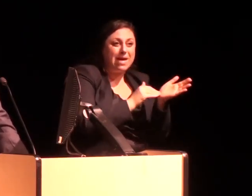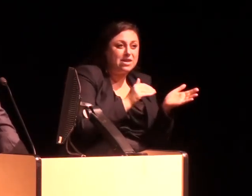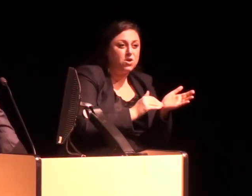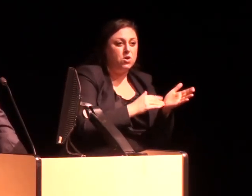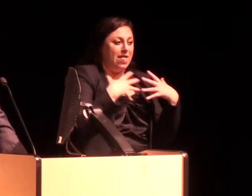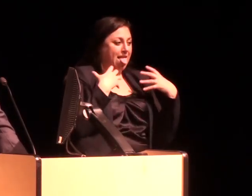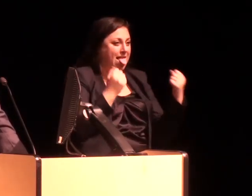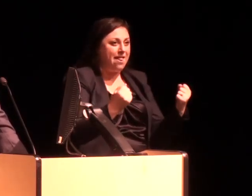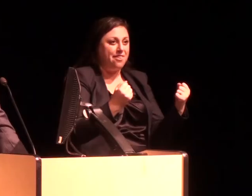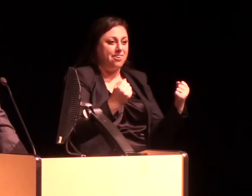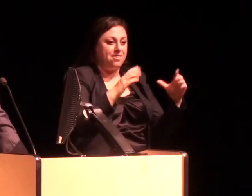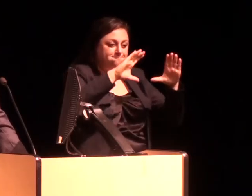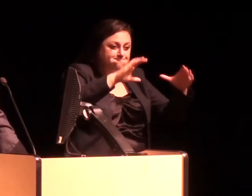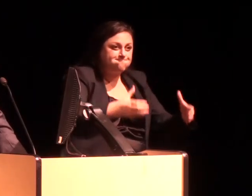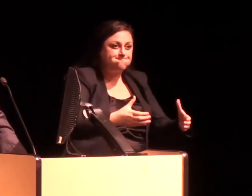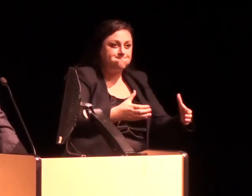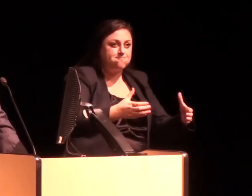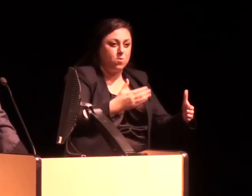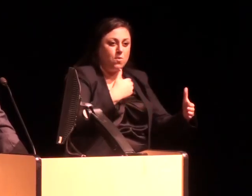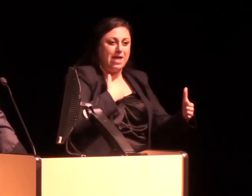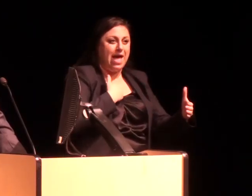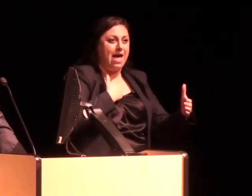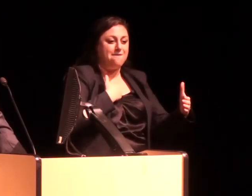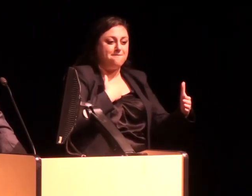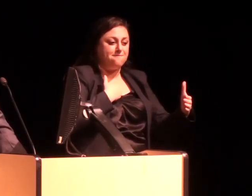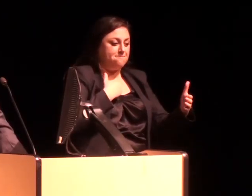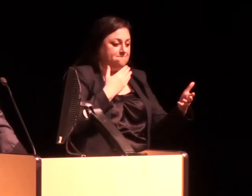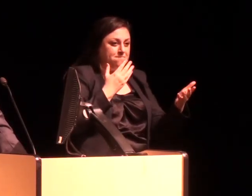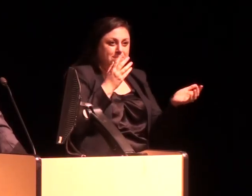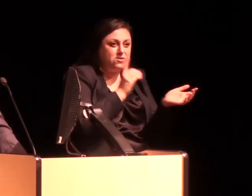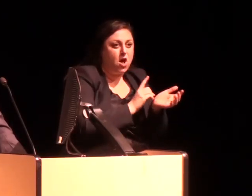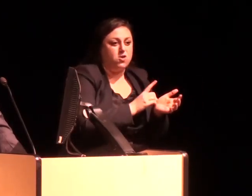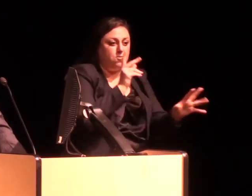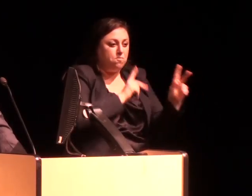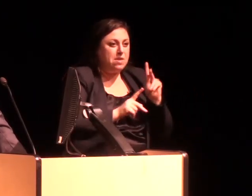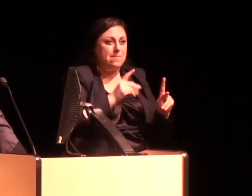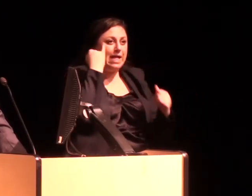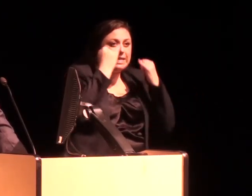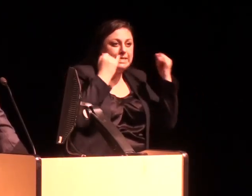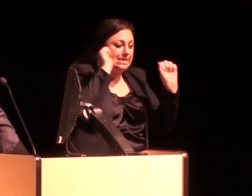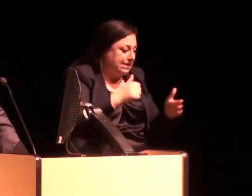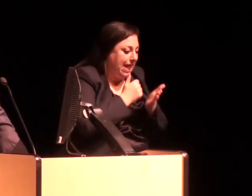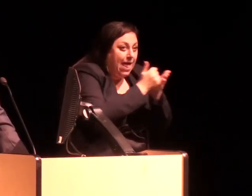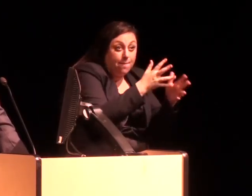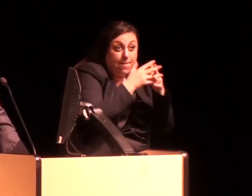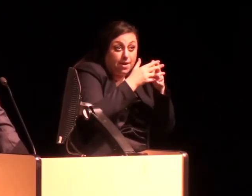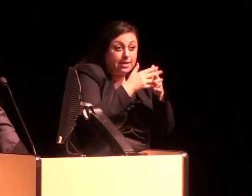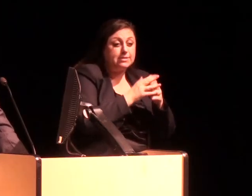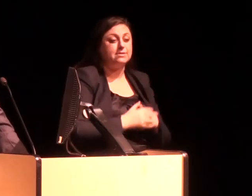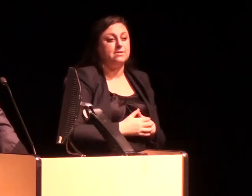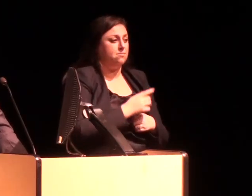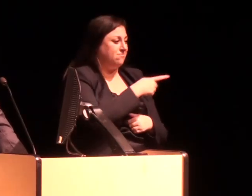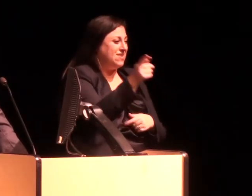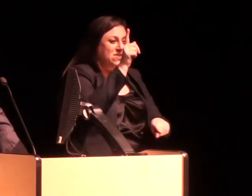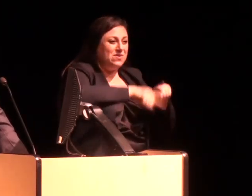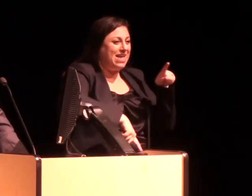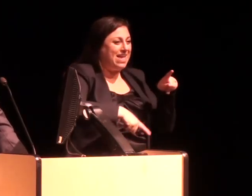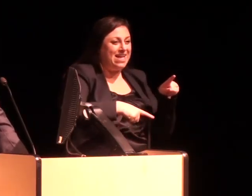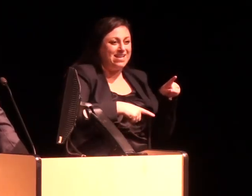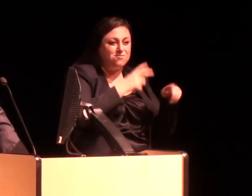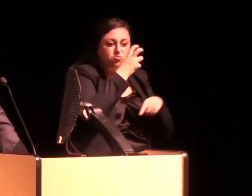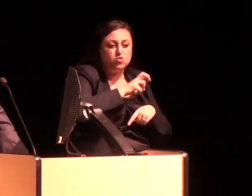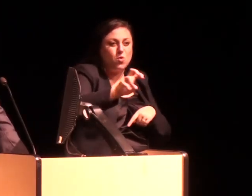in the health sector. We have products that probably can help Americans. You are not able to travel to